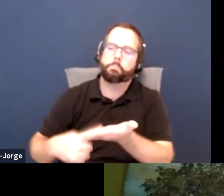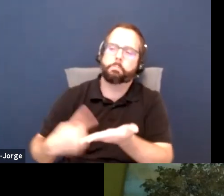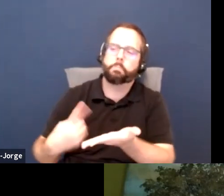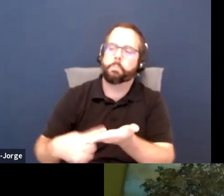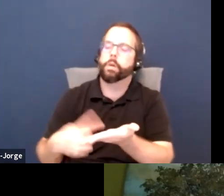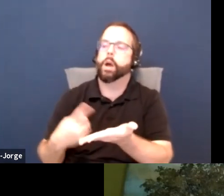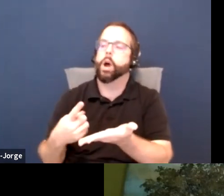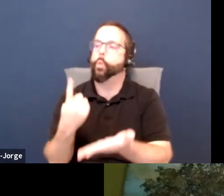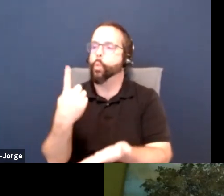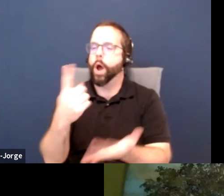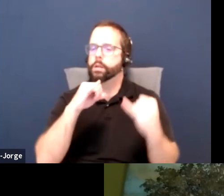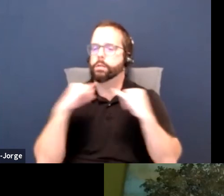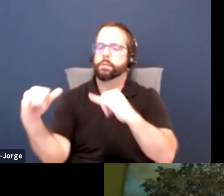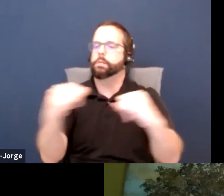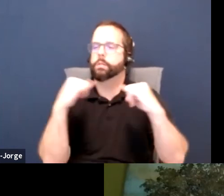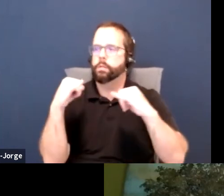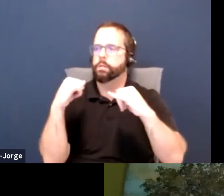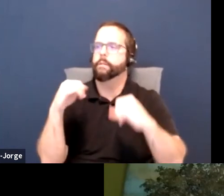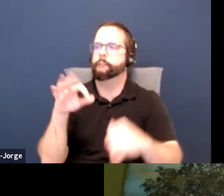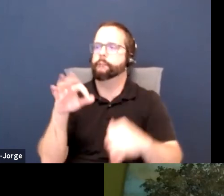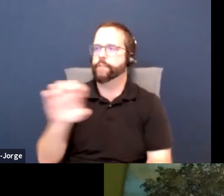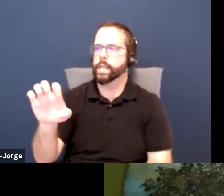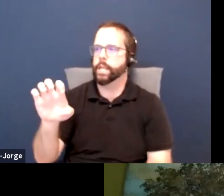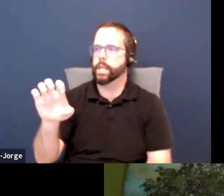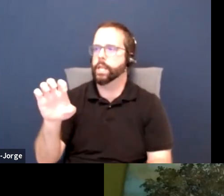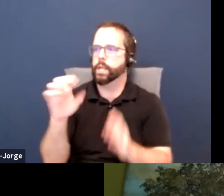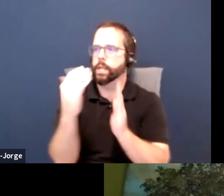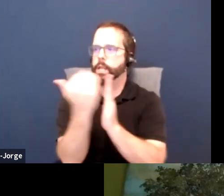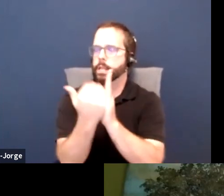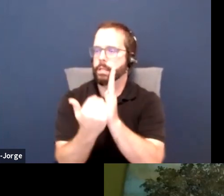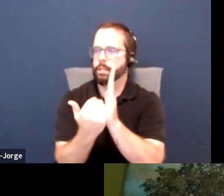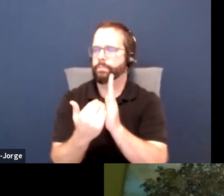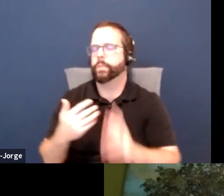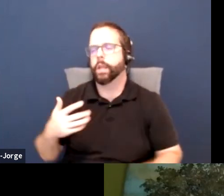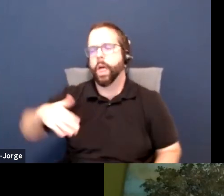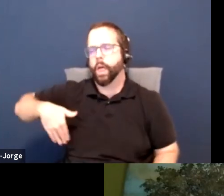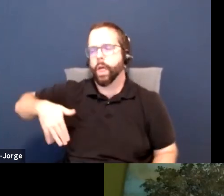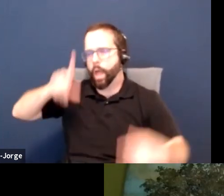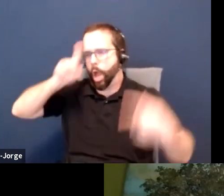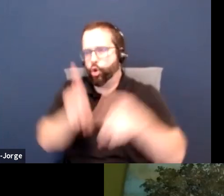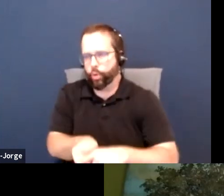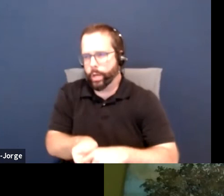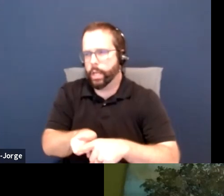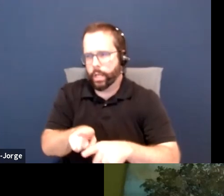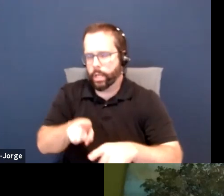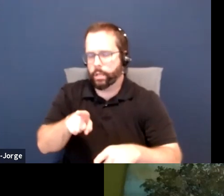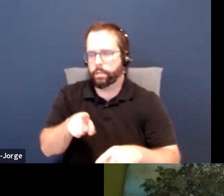that yet, but the goal is to cover staff time and make sure that it's something